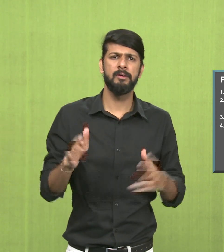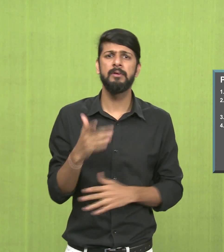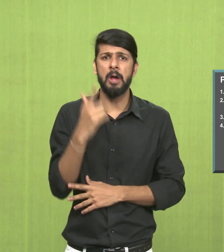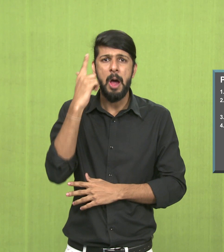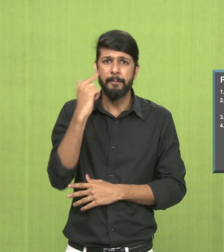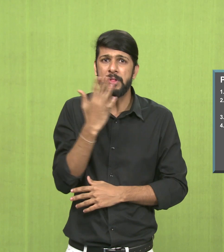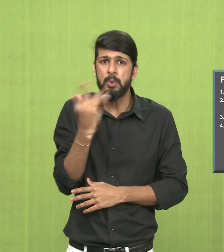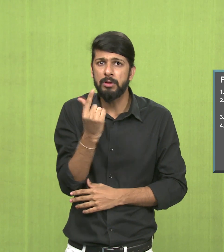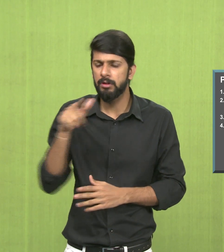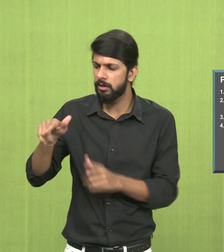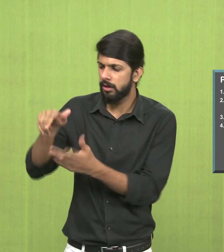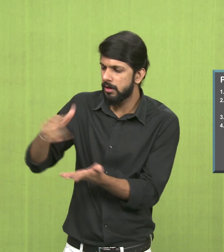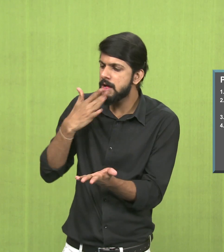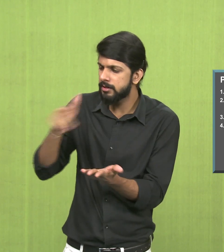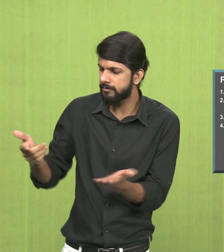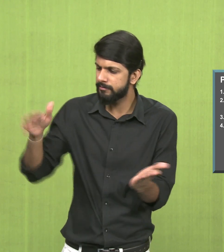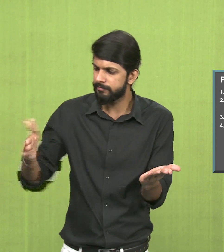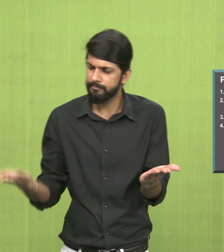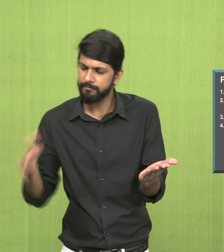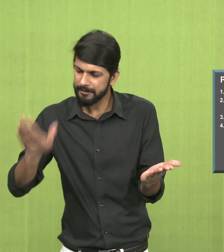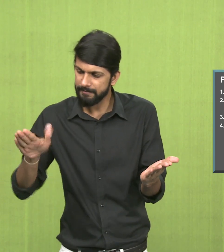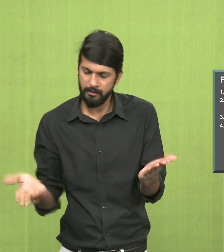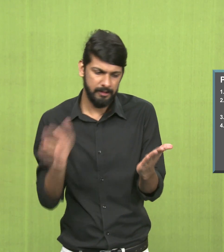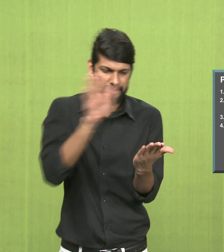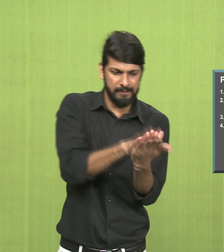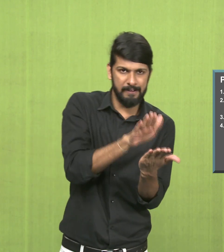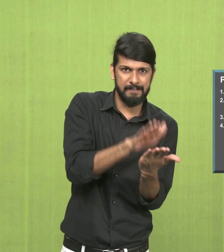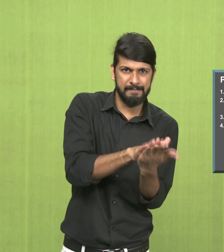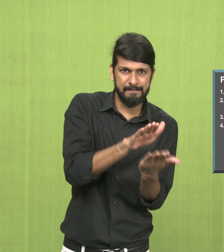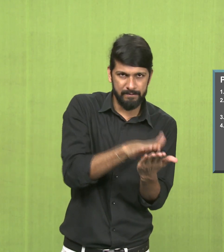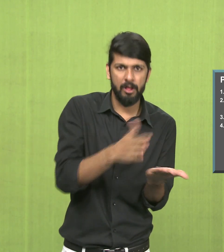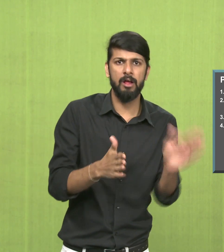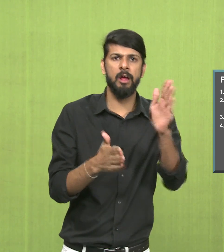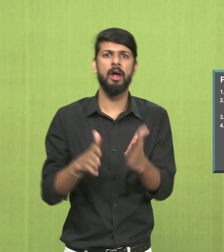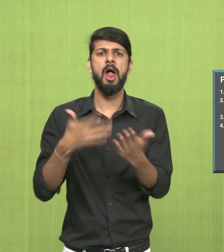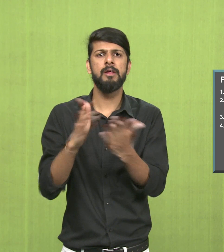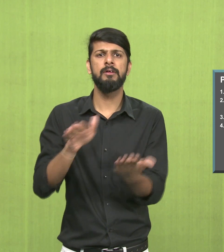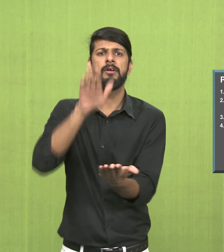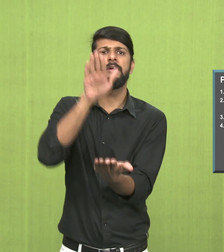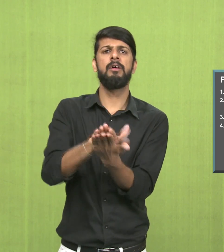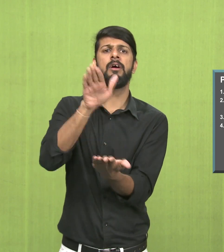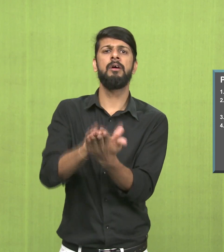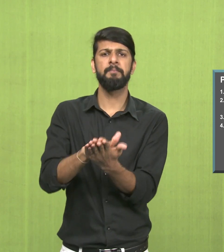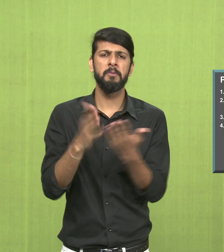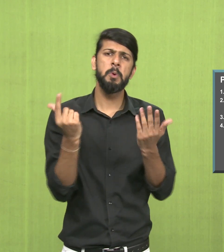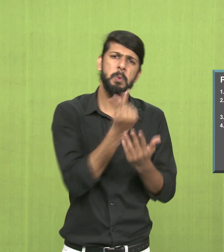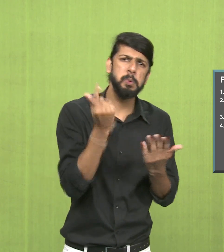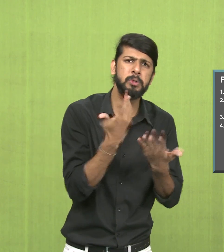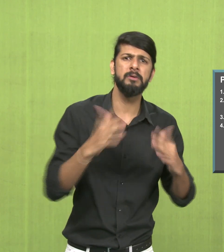any kind of ink, could be black or colored, and the same thing you apply on